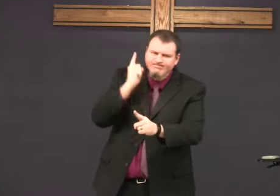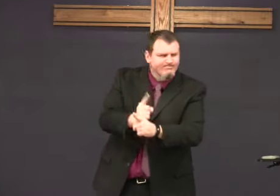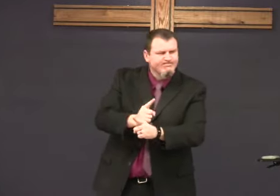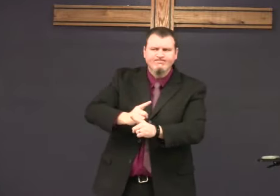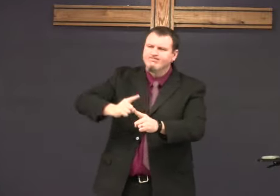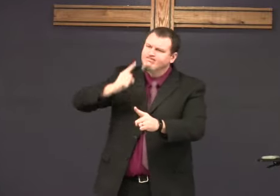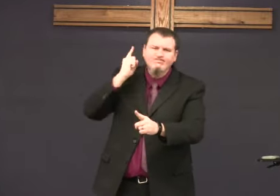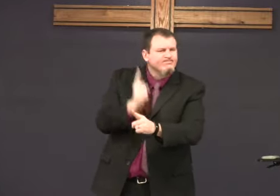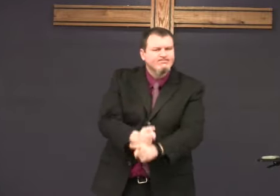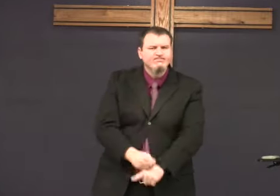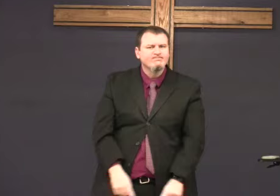Faithful.